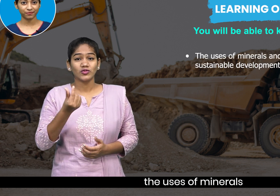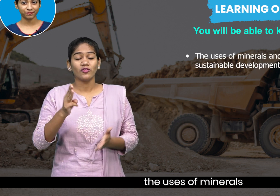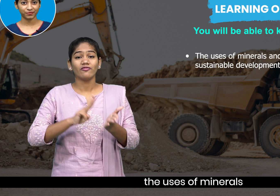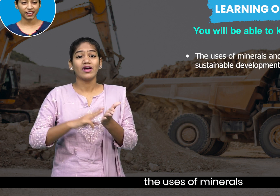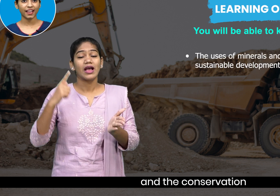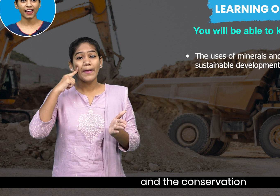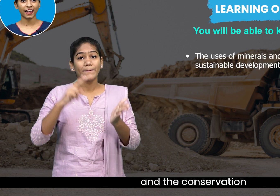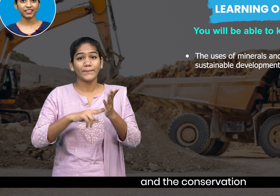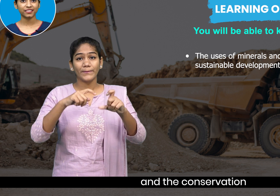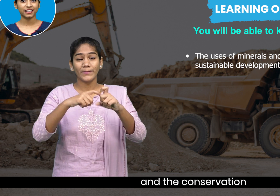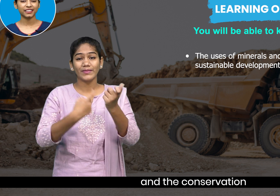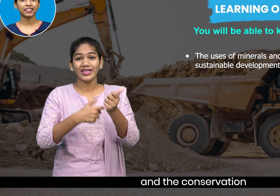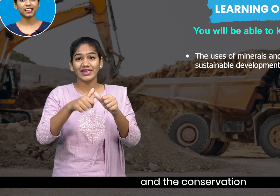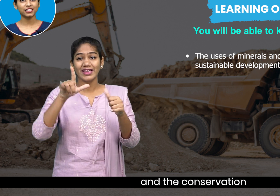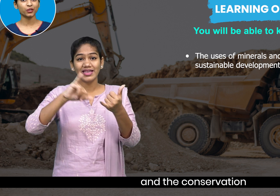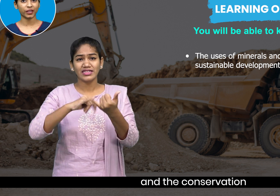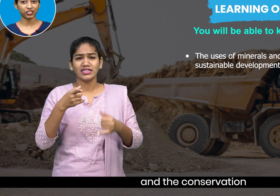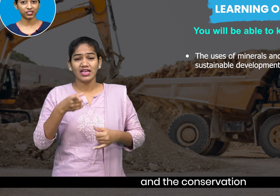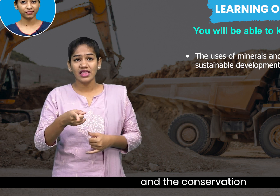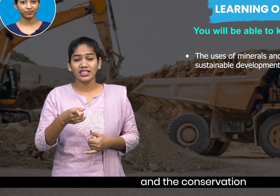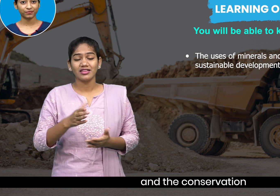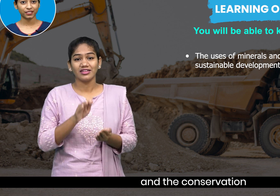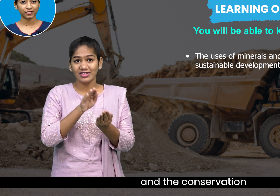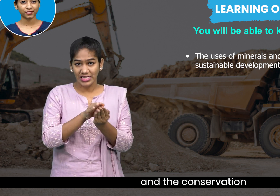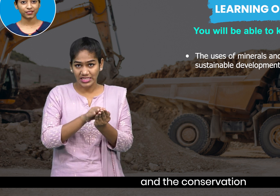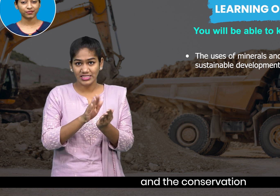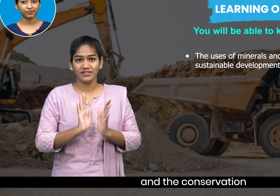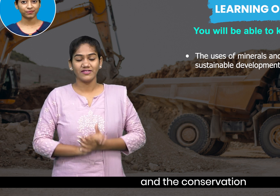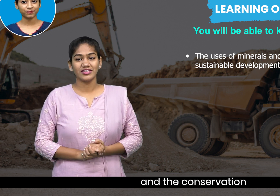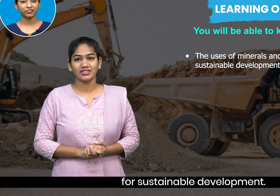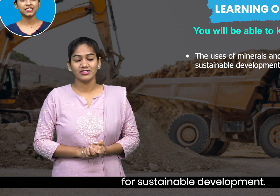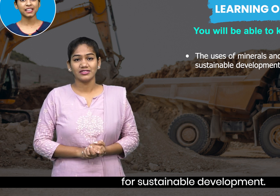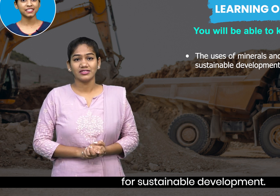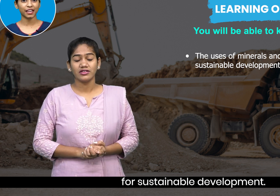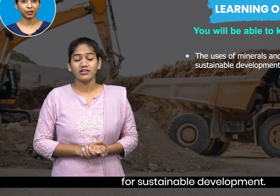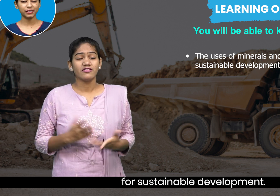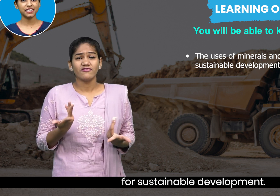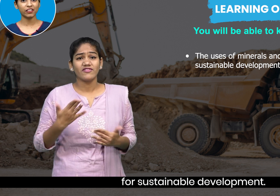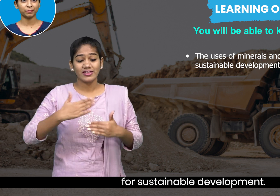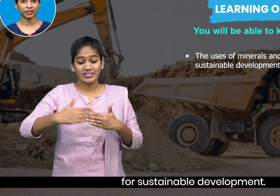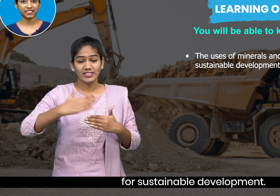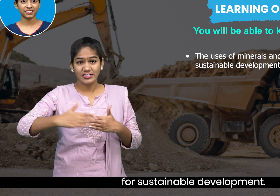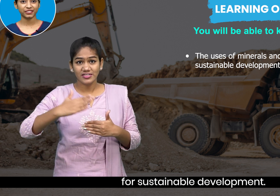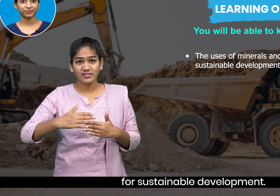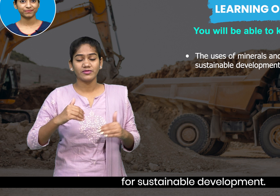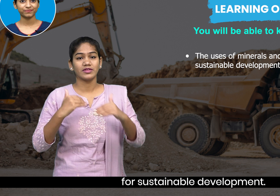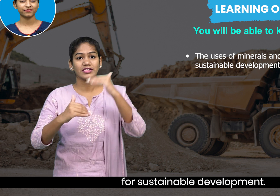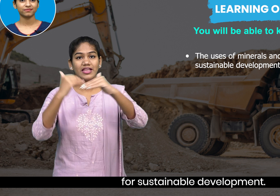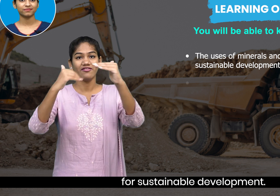minerals and their conservation for sustainable development.